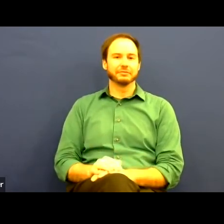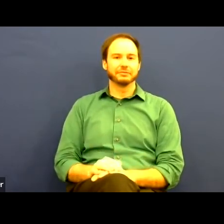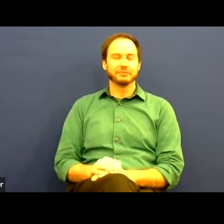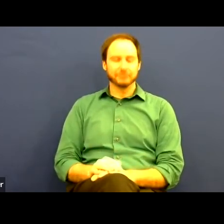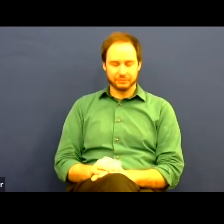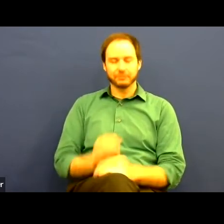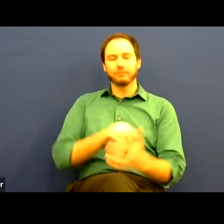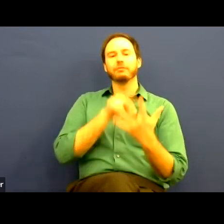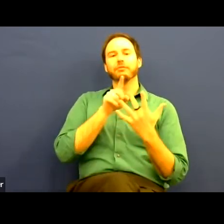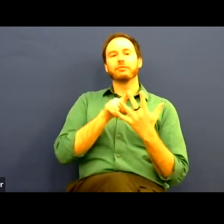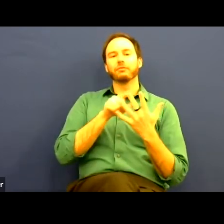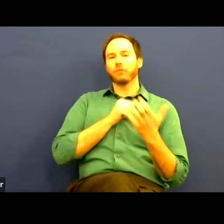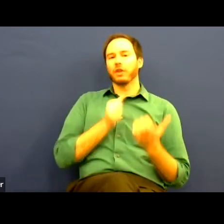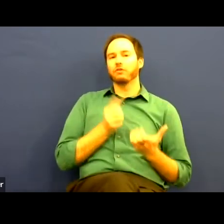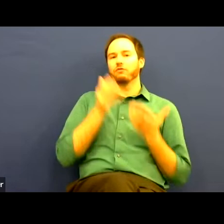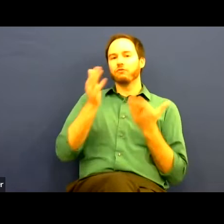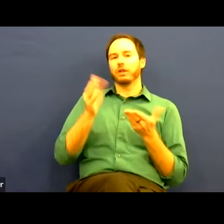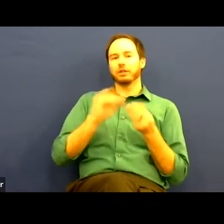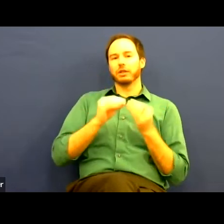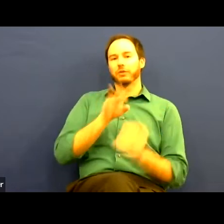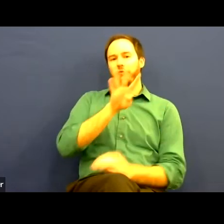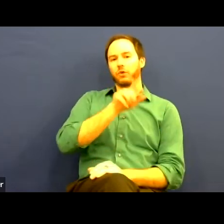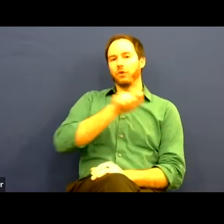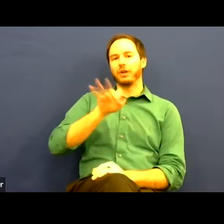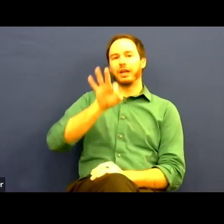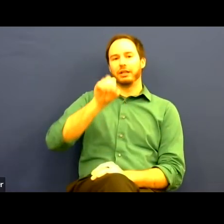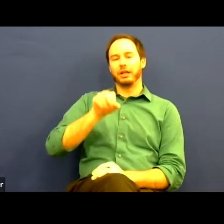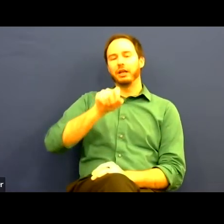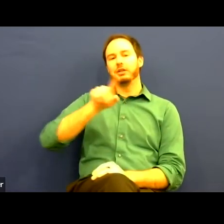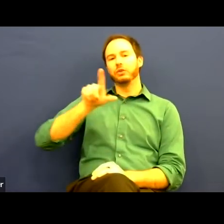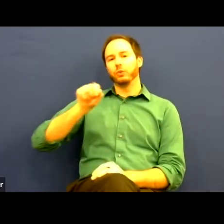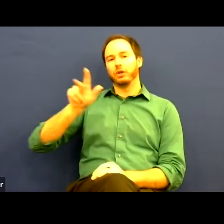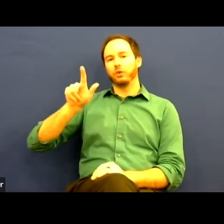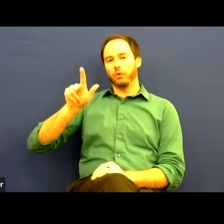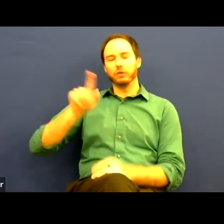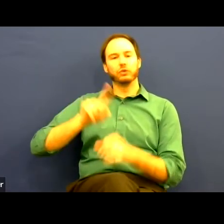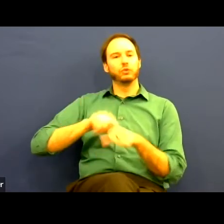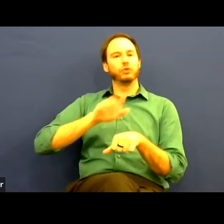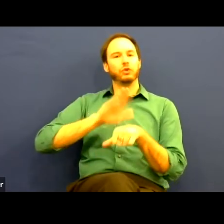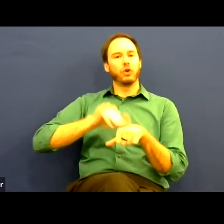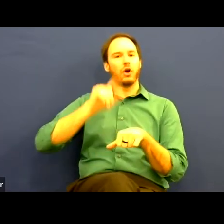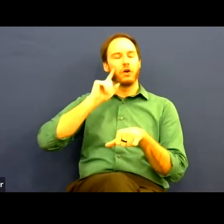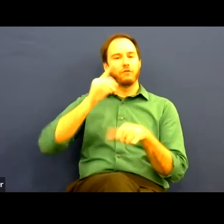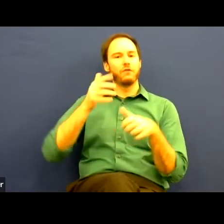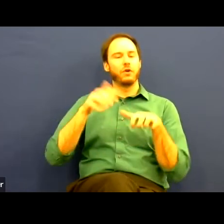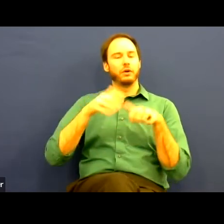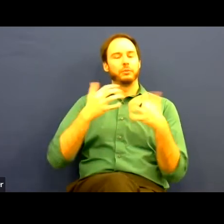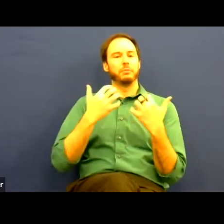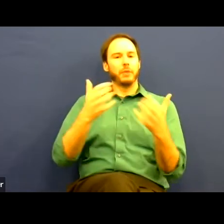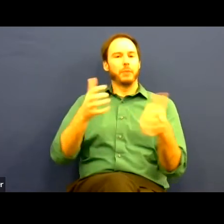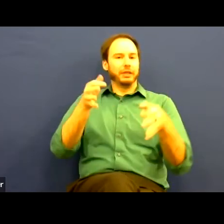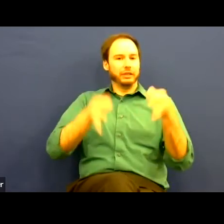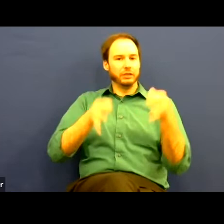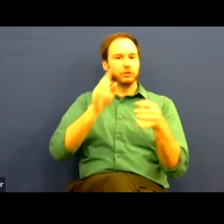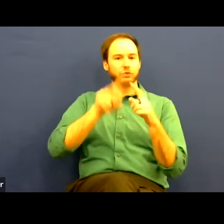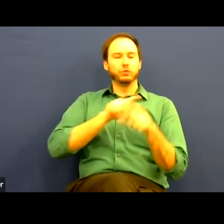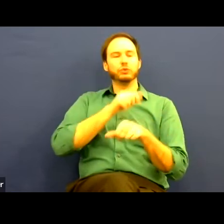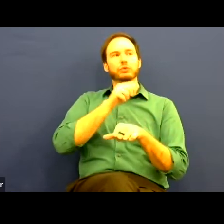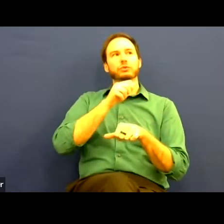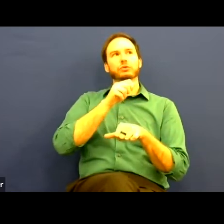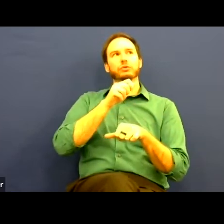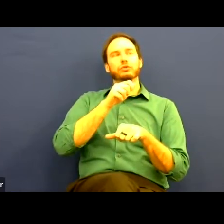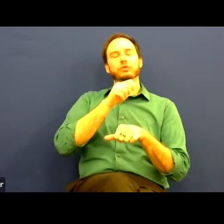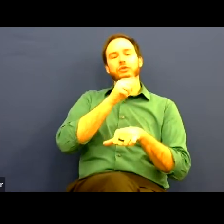Fellow board members, I have resolution 4-90, 2023 to call for a public hearing regarding the establishment of